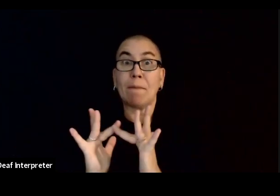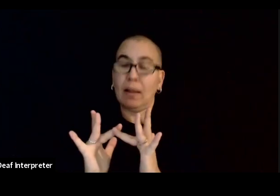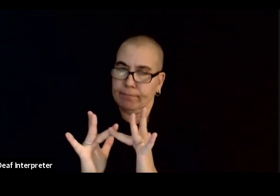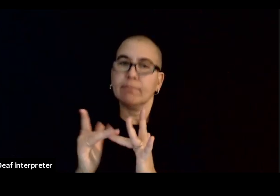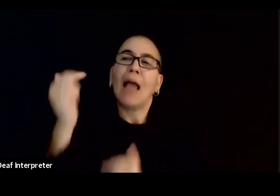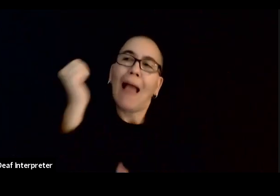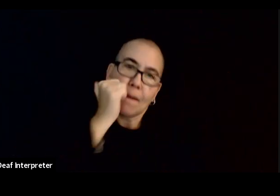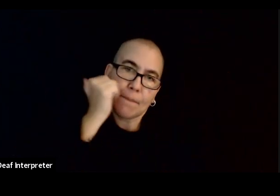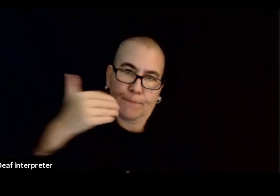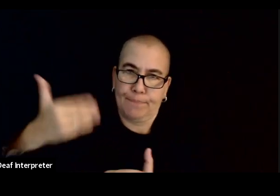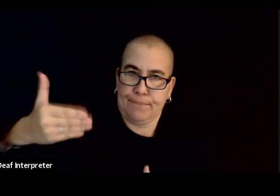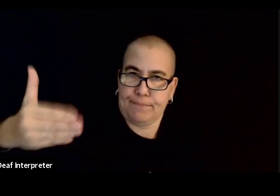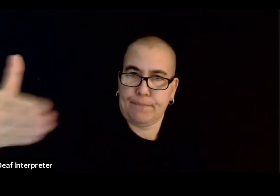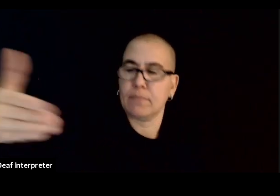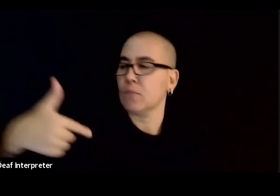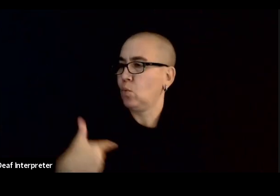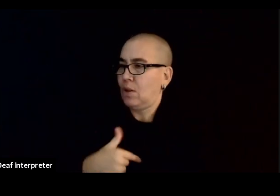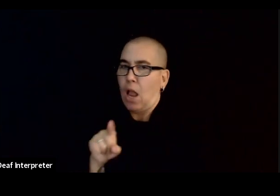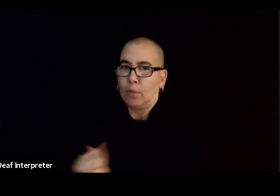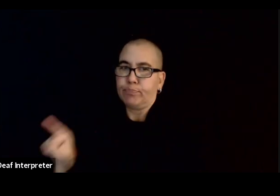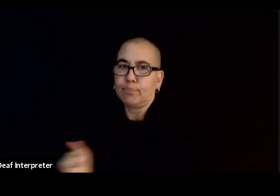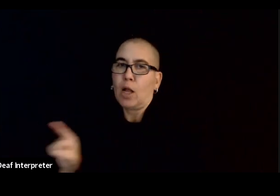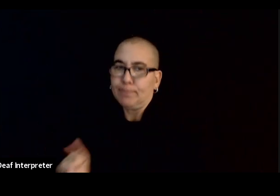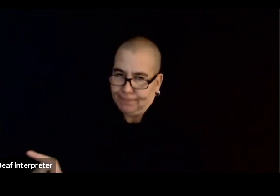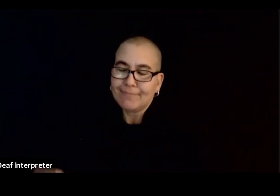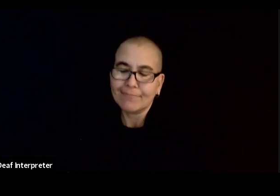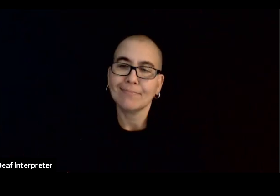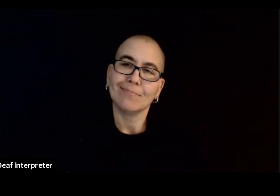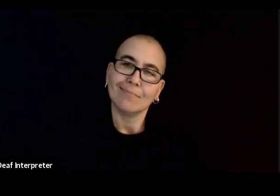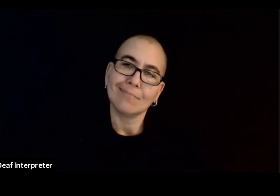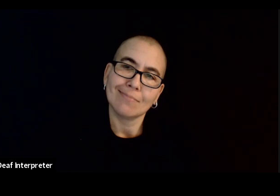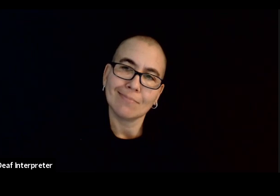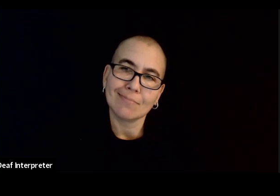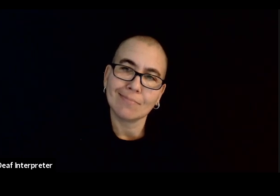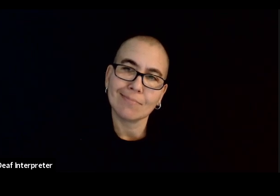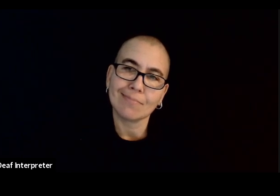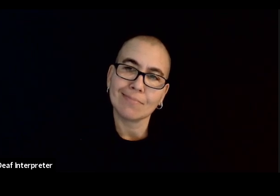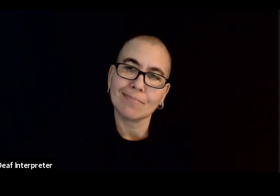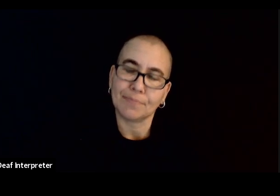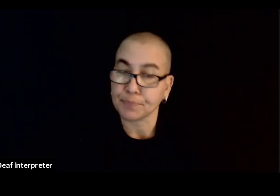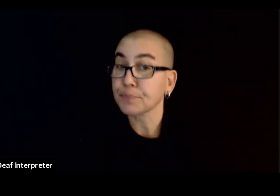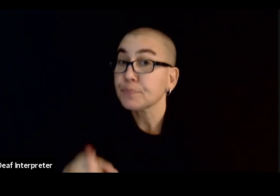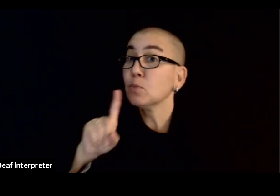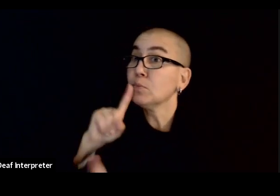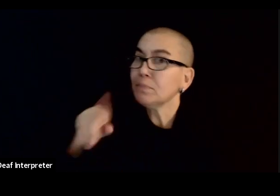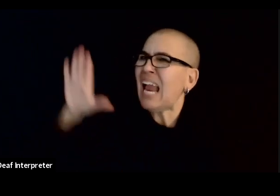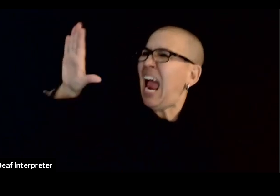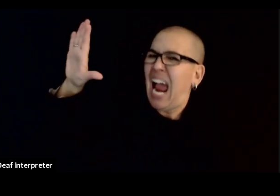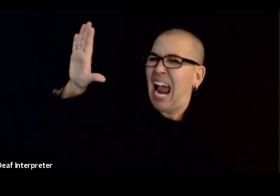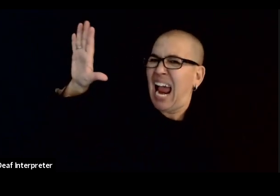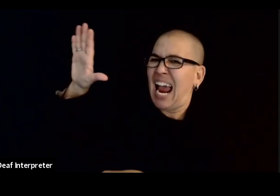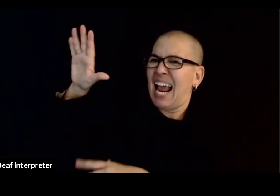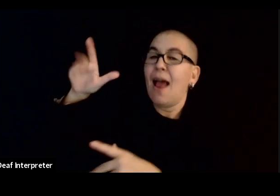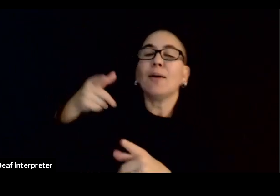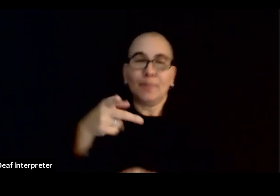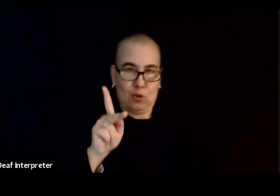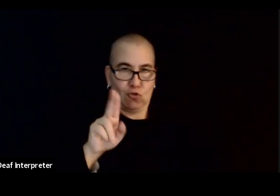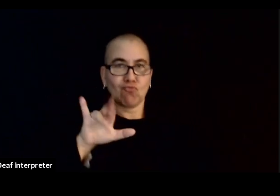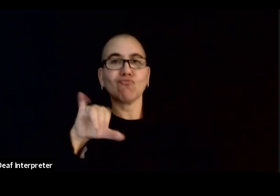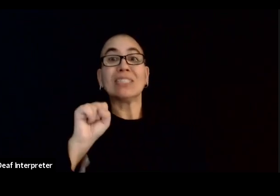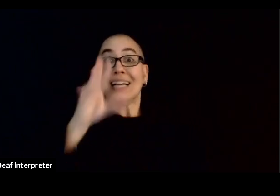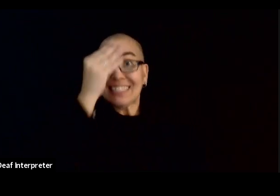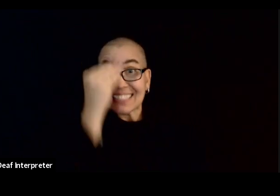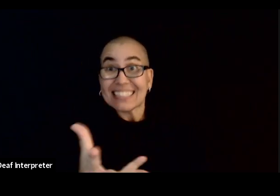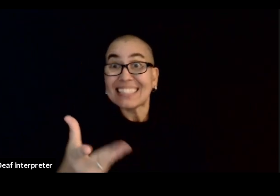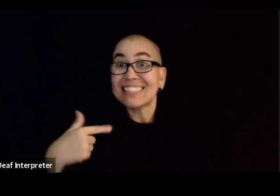And then before we go to the next question, I just wanted to follow up with a question from Glenn Howitt related to the Martin County